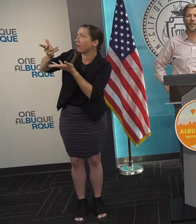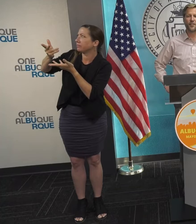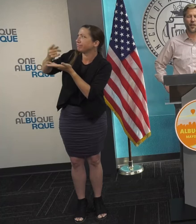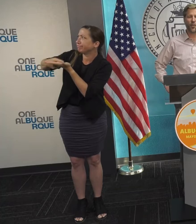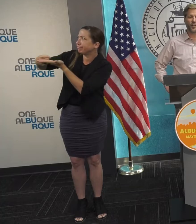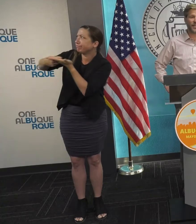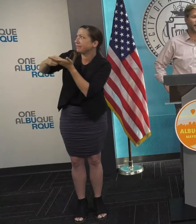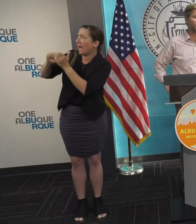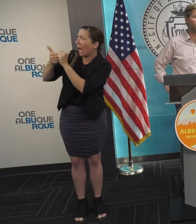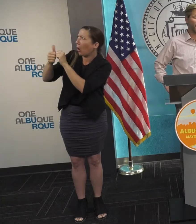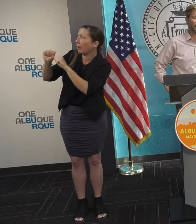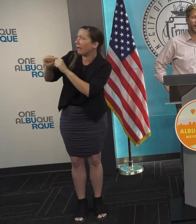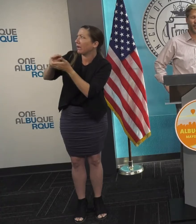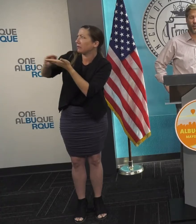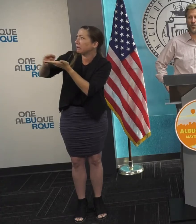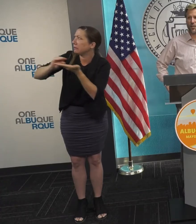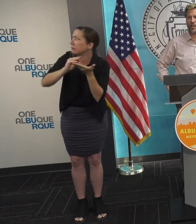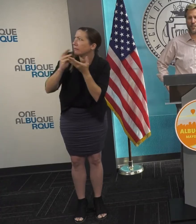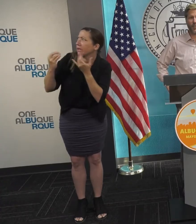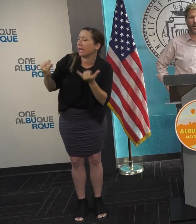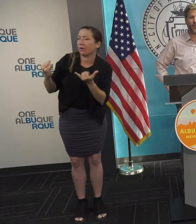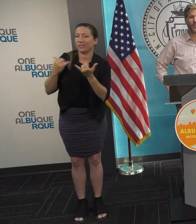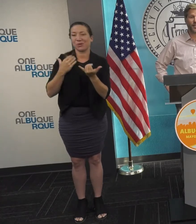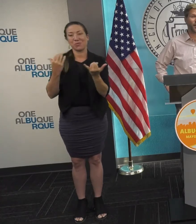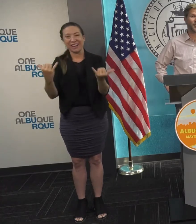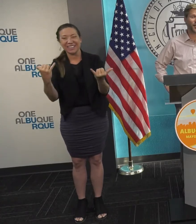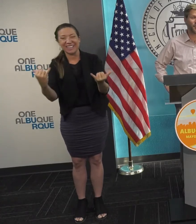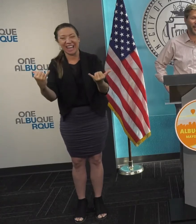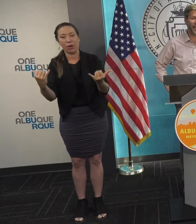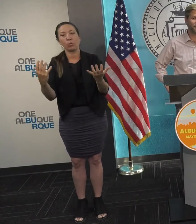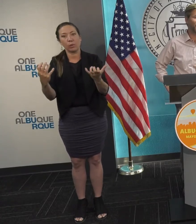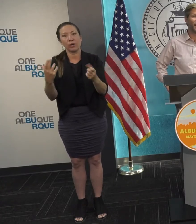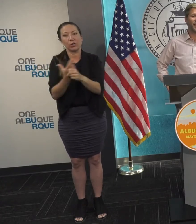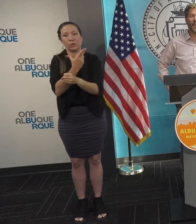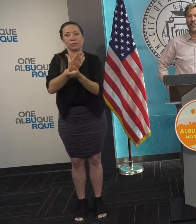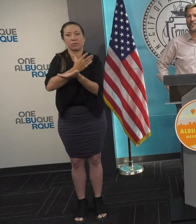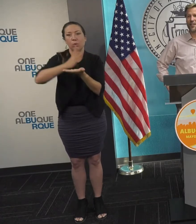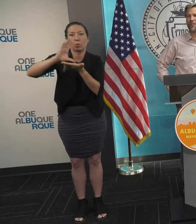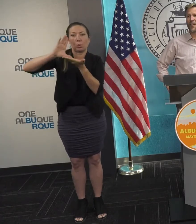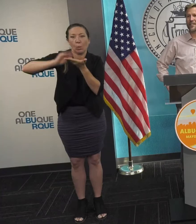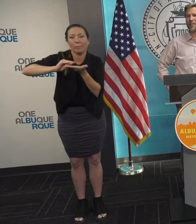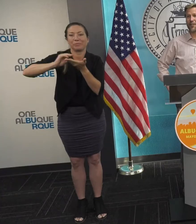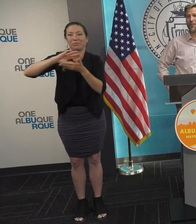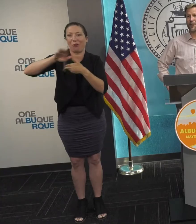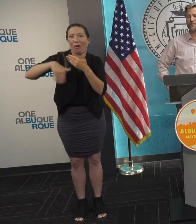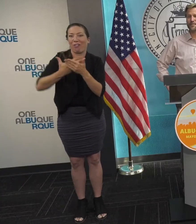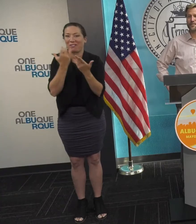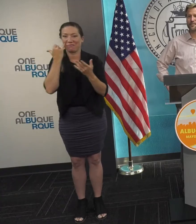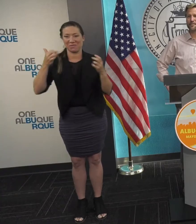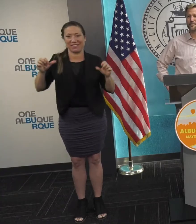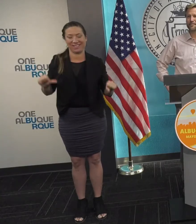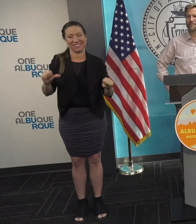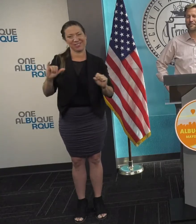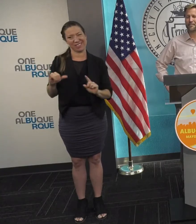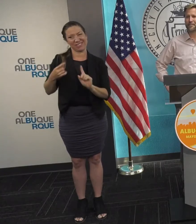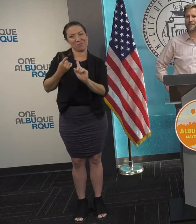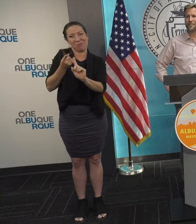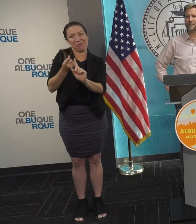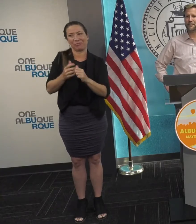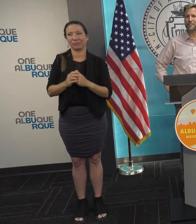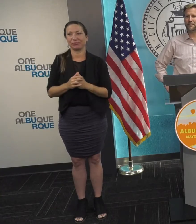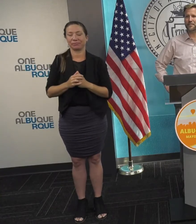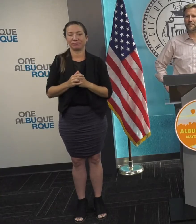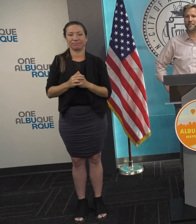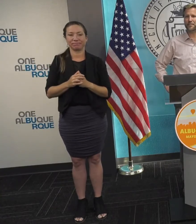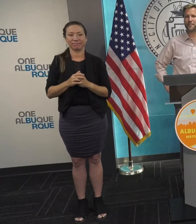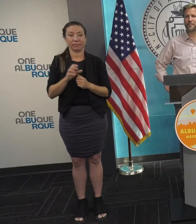that. So stay tuned. I think the short story is we want to use as much of it as we can. And so that's our goal. Similar question